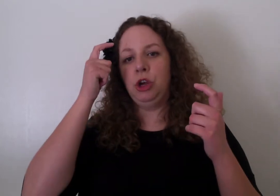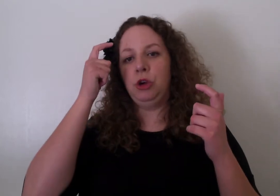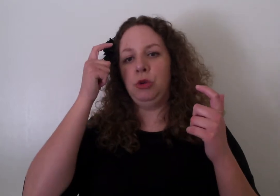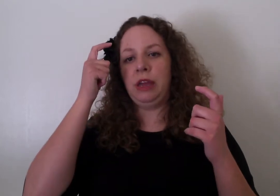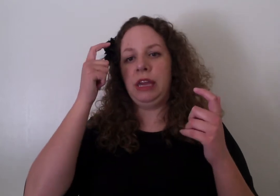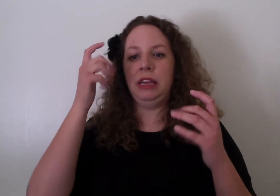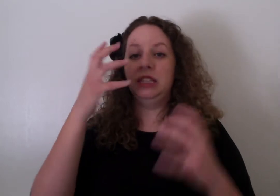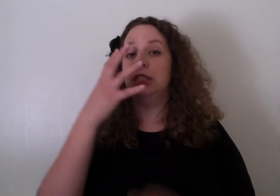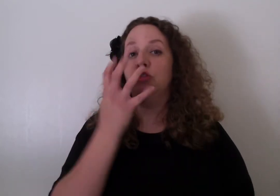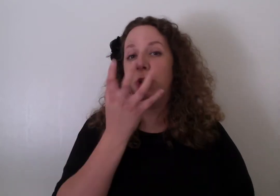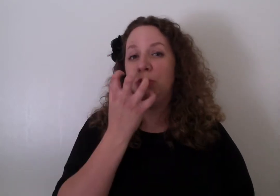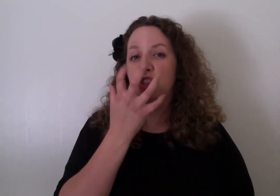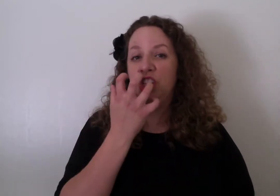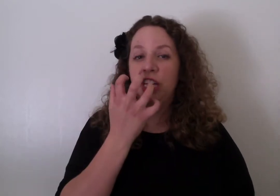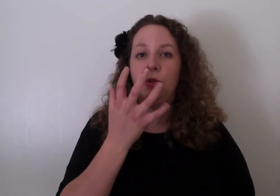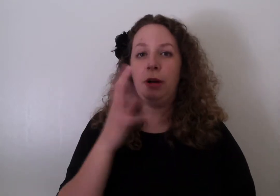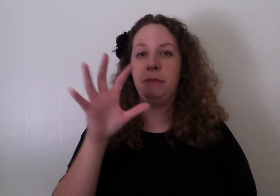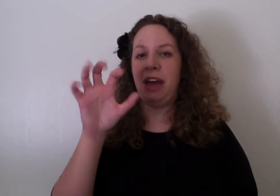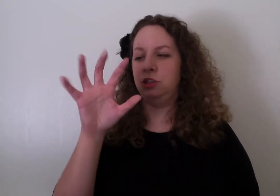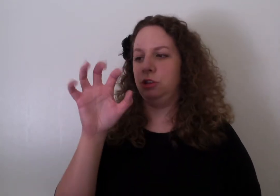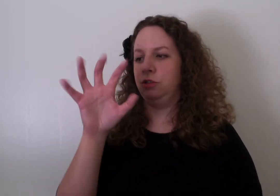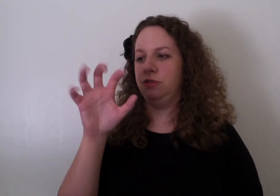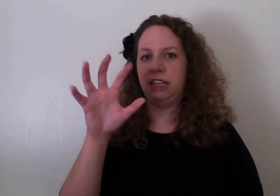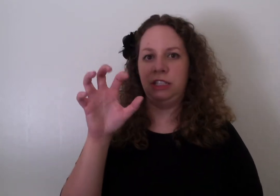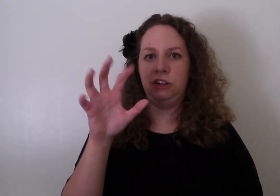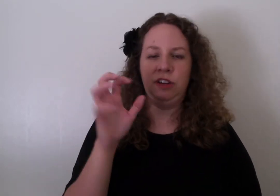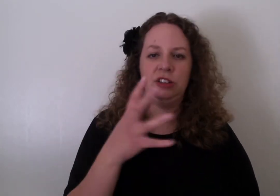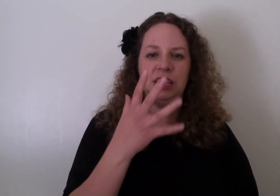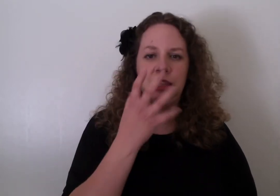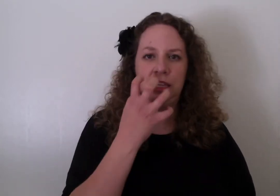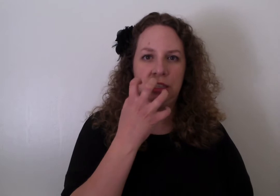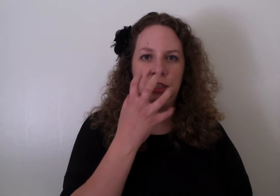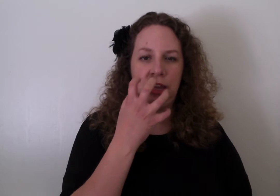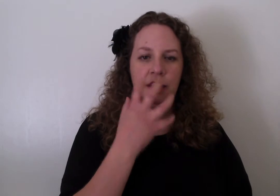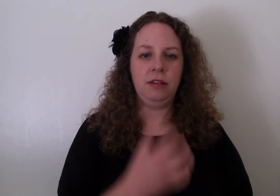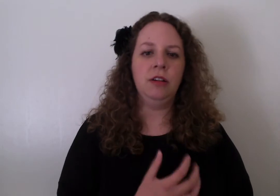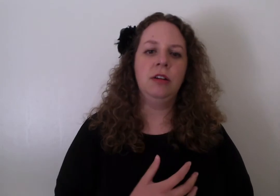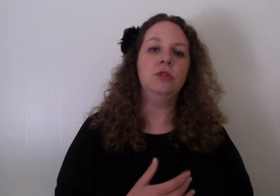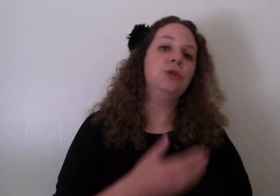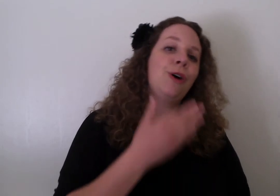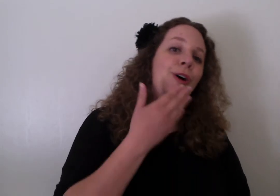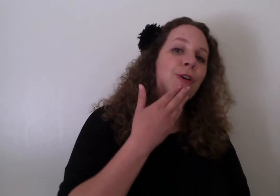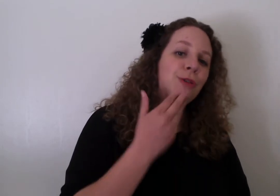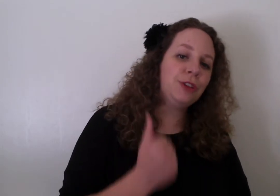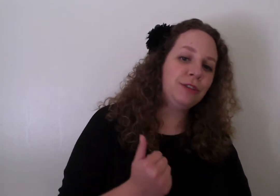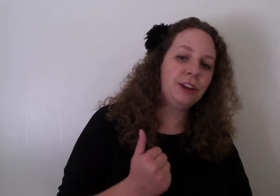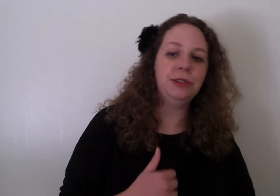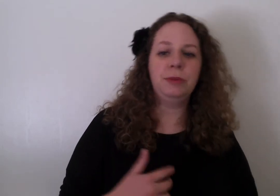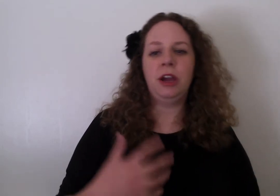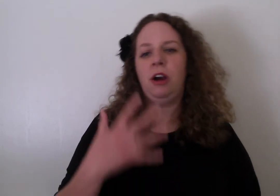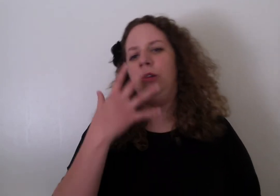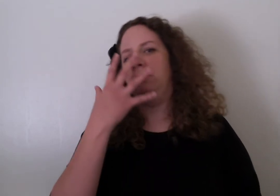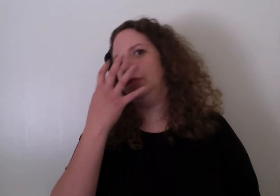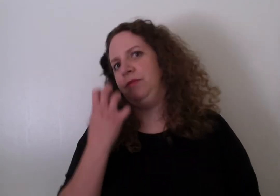who is grouchy or mad. So you're flexing your fingers like this. Okay, so oh, they're very sweet. Oh, they're